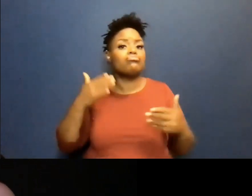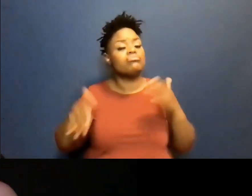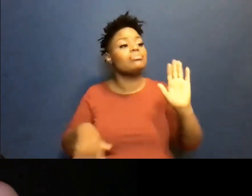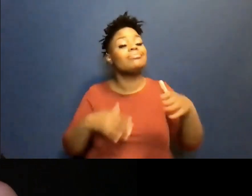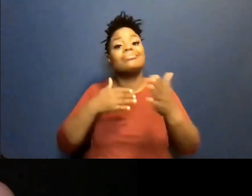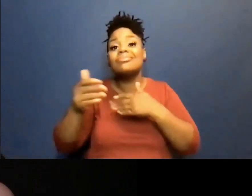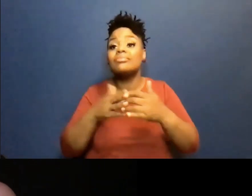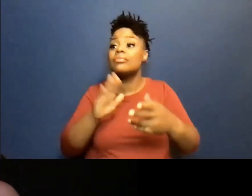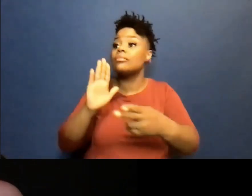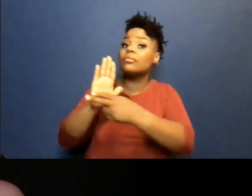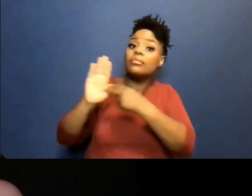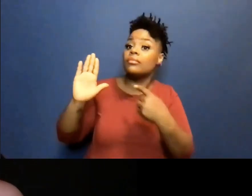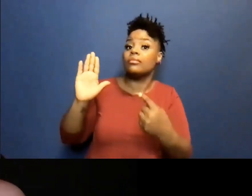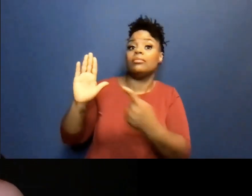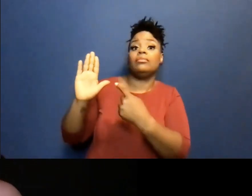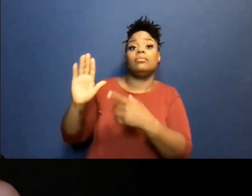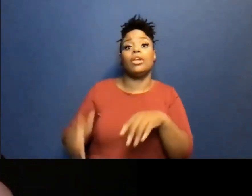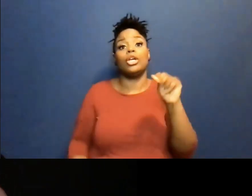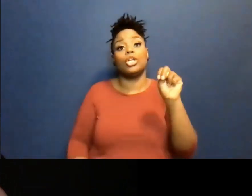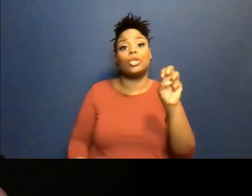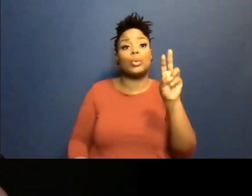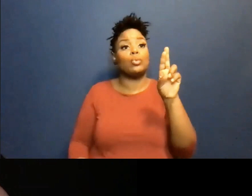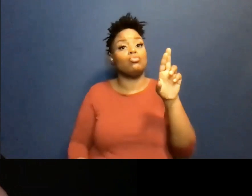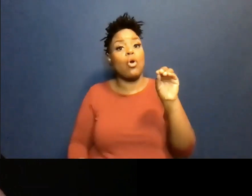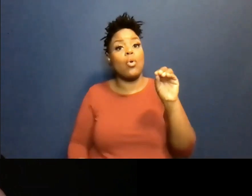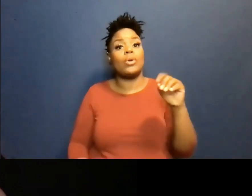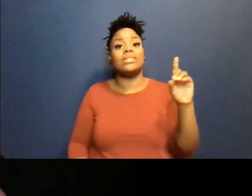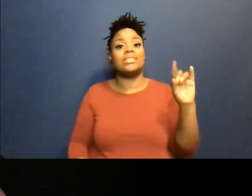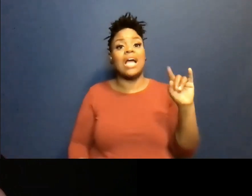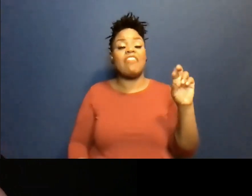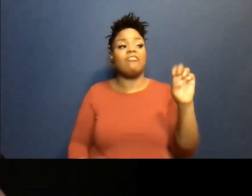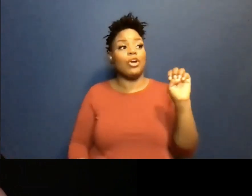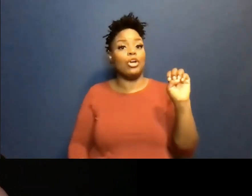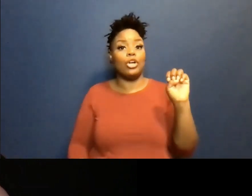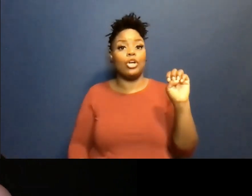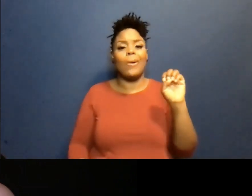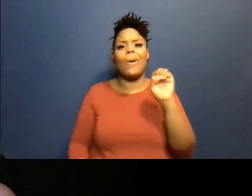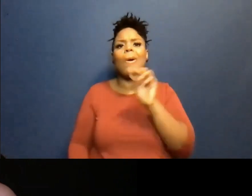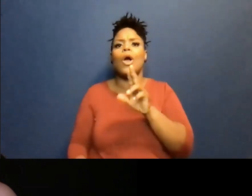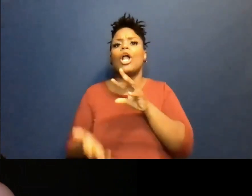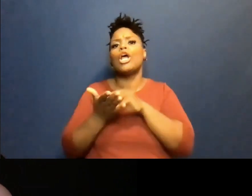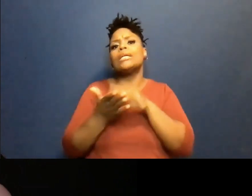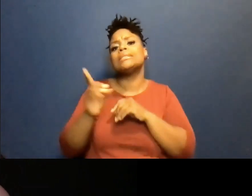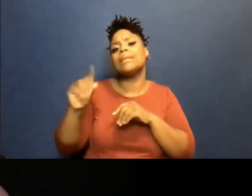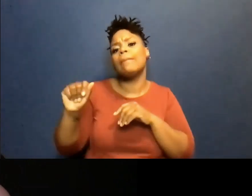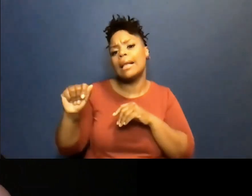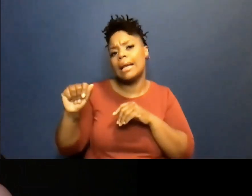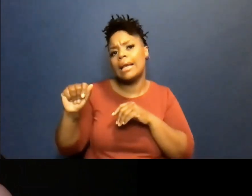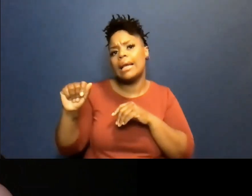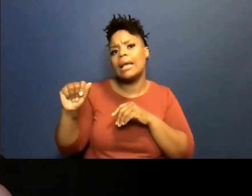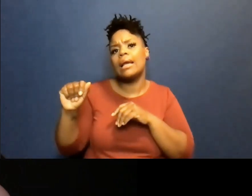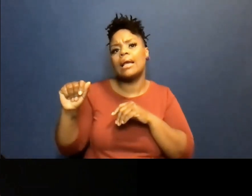us neurodiverse or learning disabled or whatever they want to call us, you know, that somehow that's it. That's our full